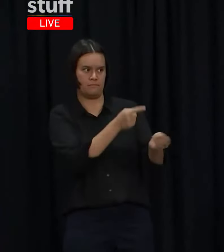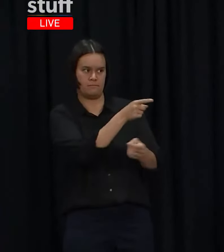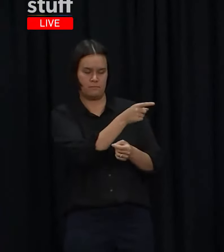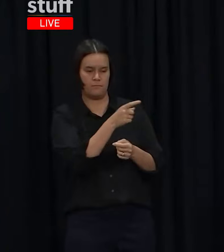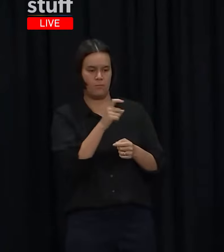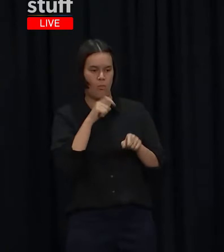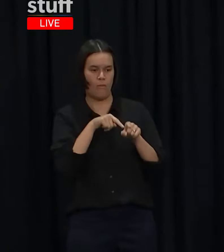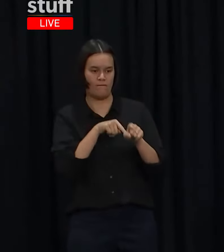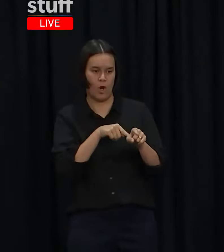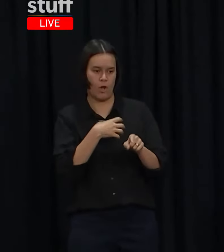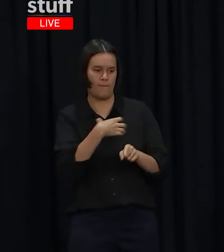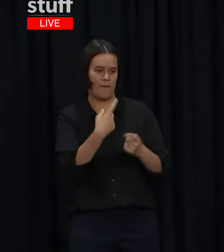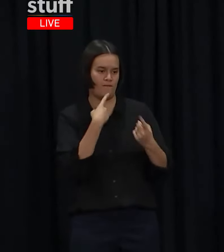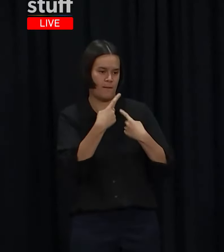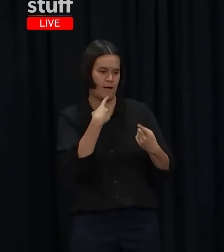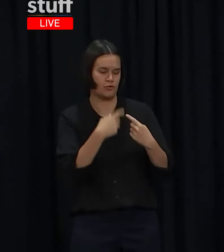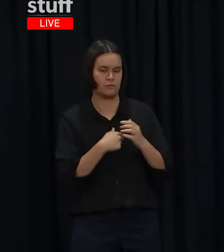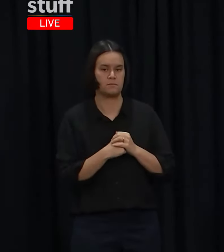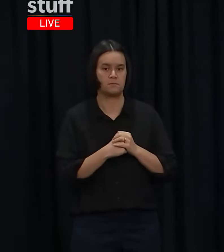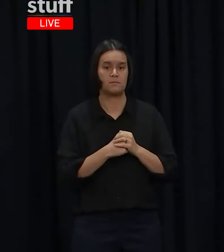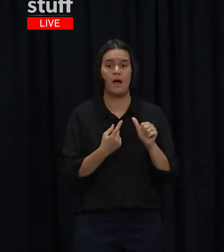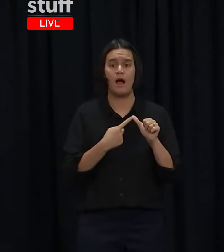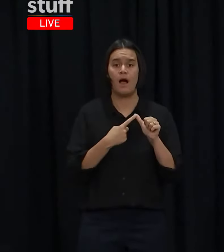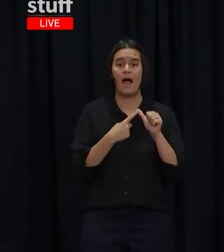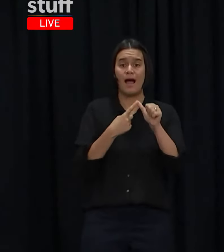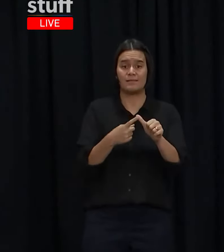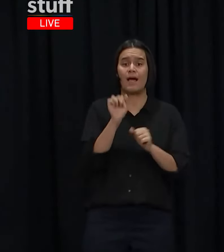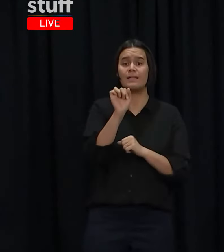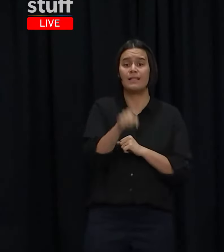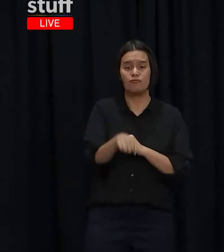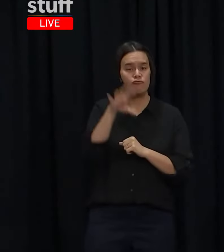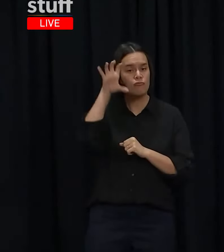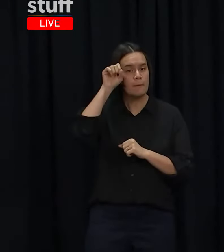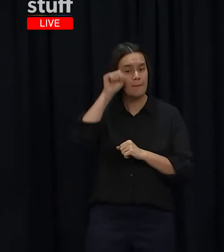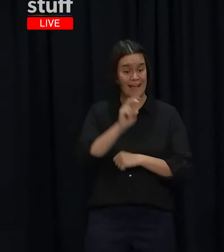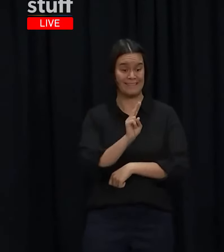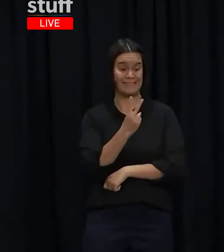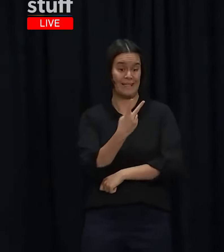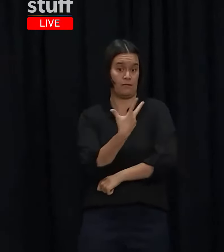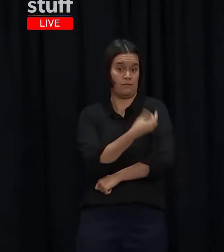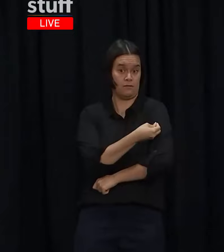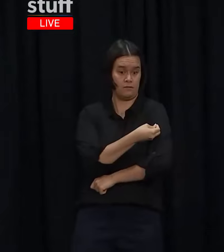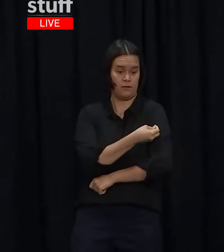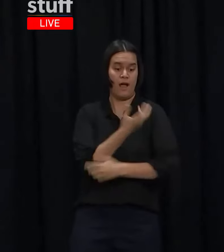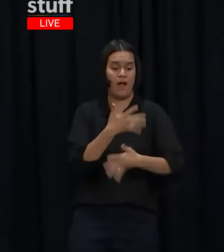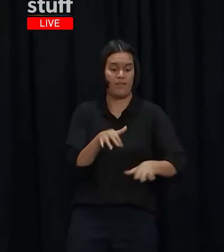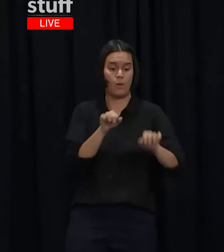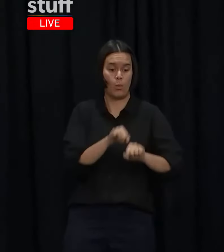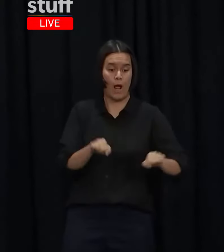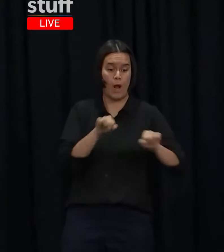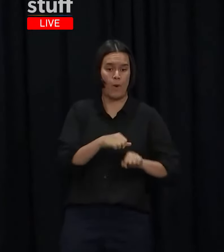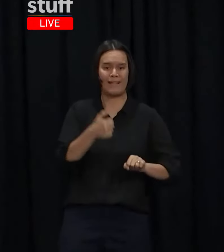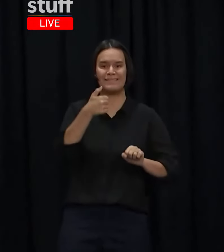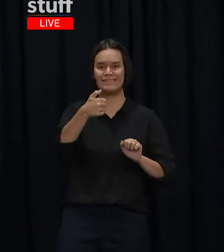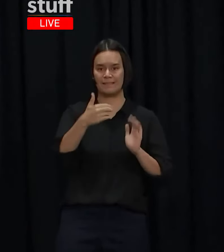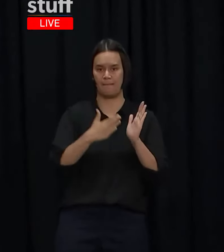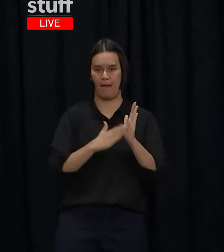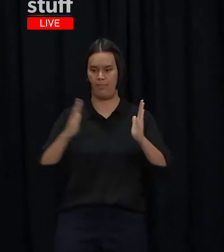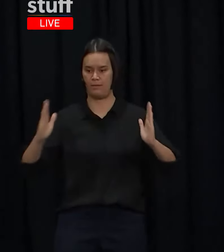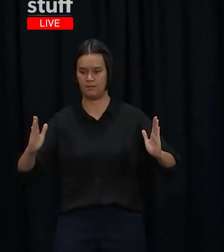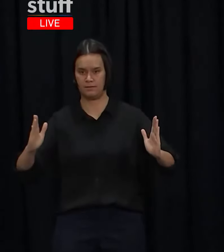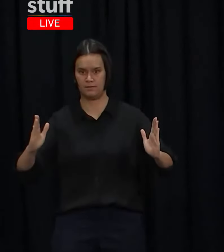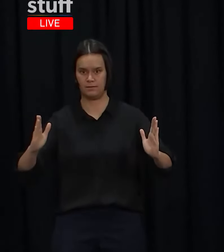advised, and I think the government agreed to reduce the interval from 6 months to 4 months, was because we did have a number of our high